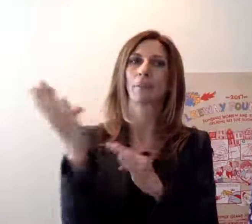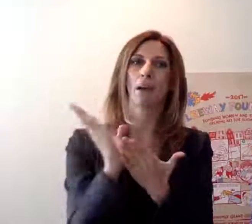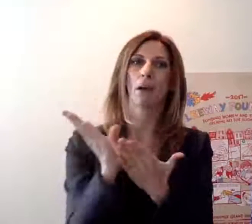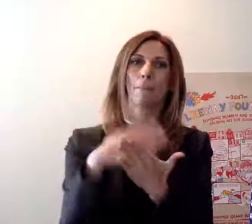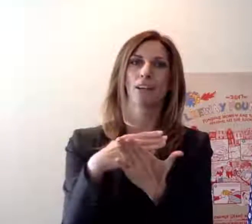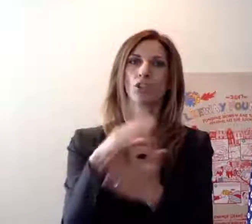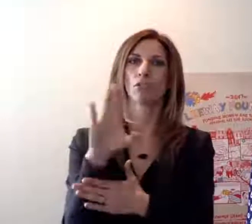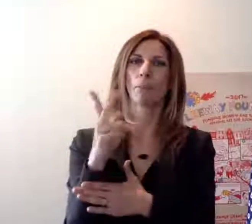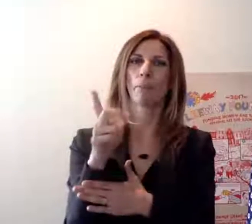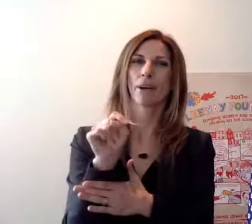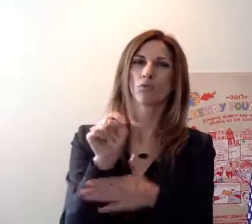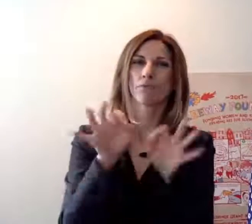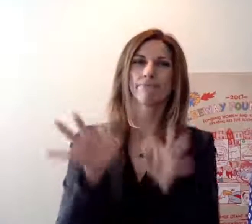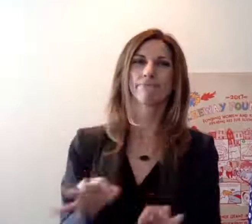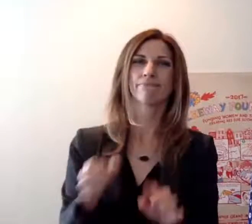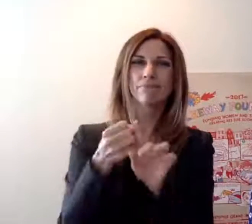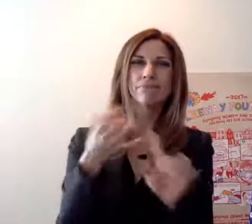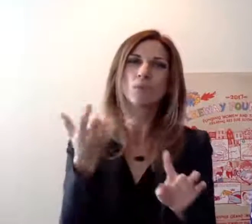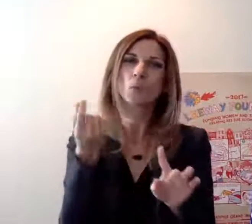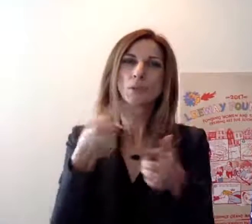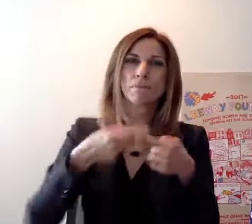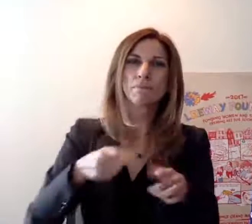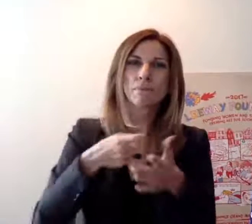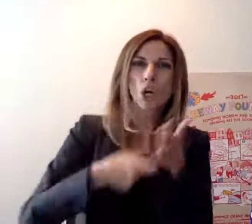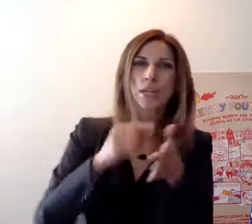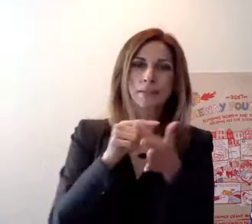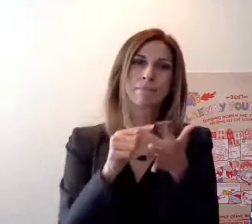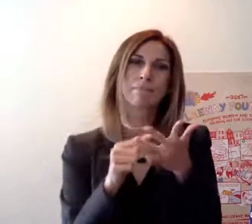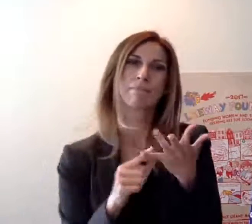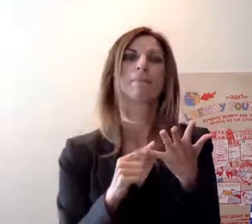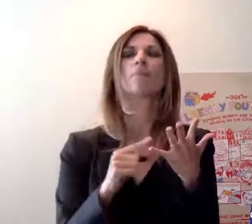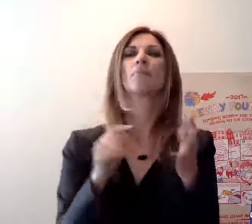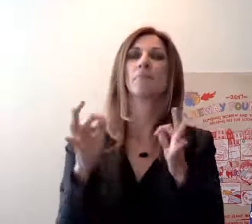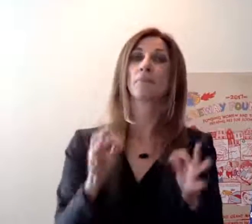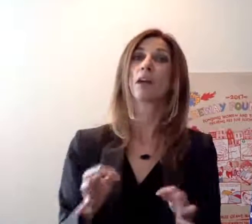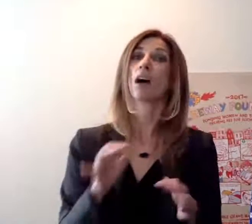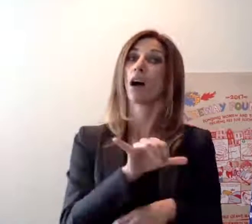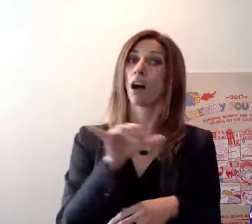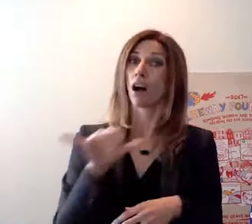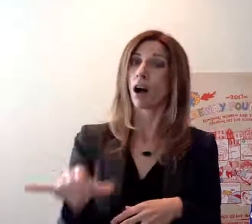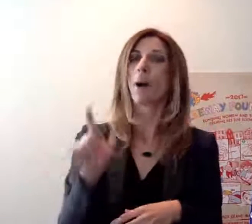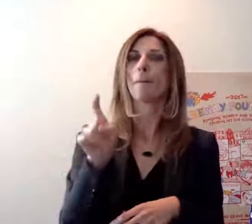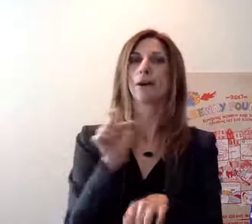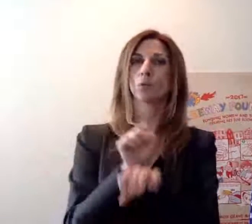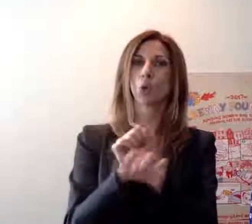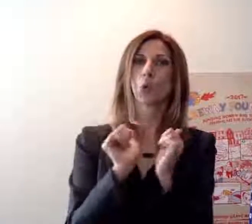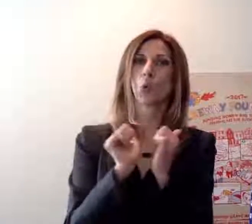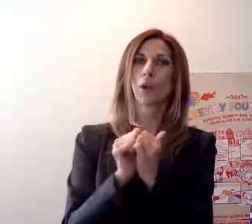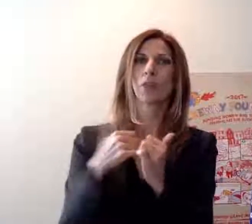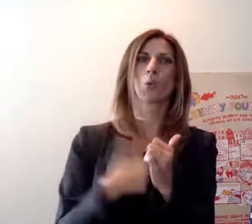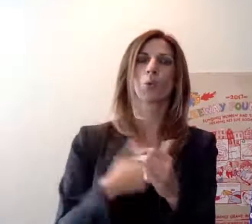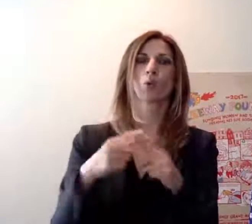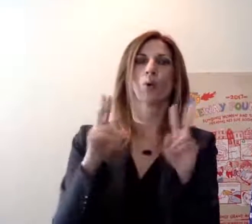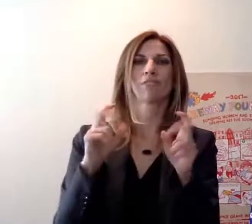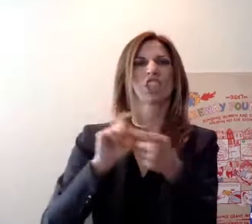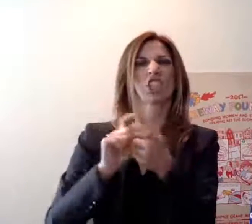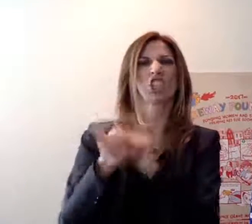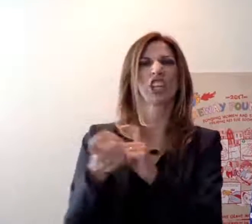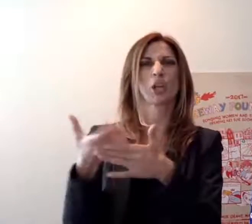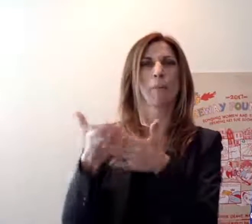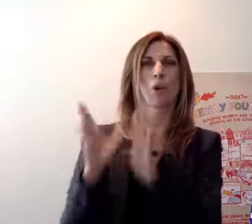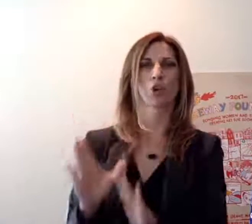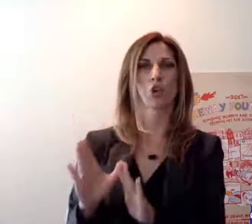course, that outlines the expenses for that project. And you also have to work with what we call a change partner.